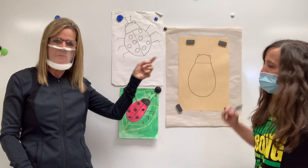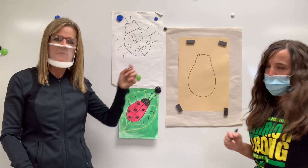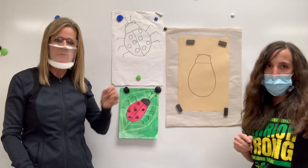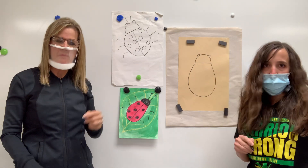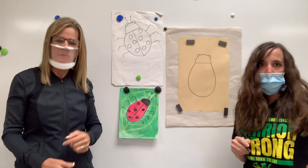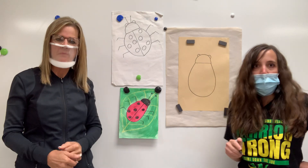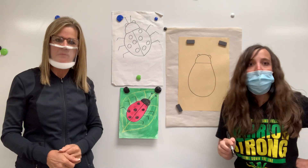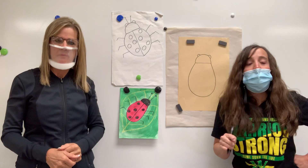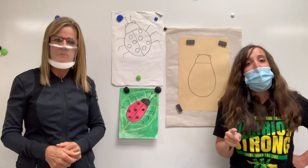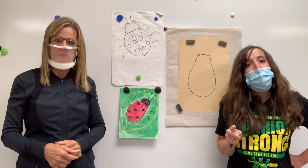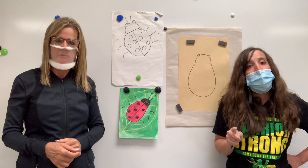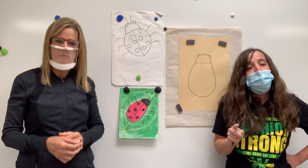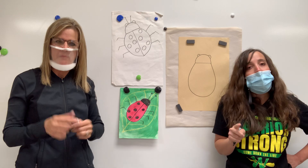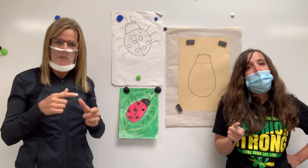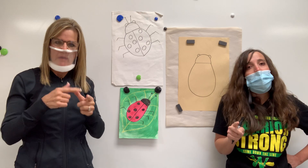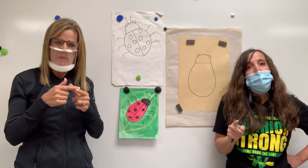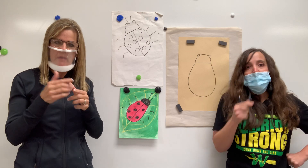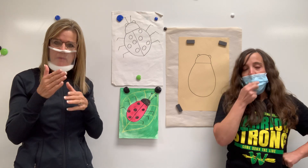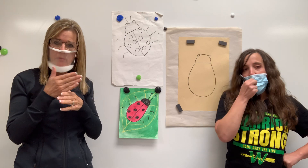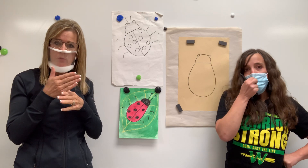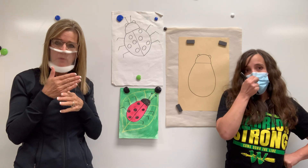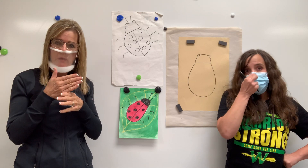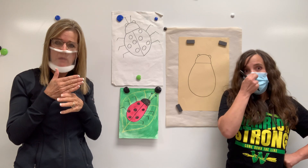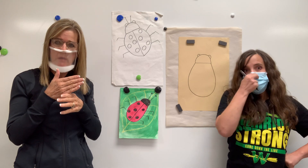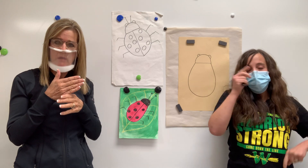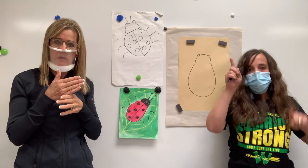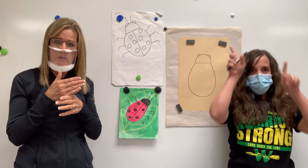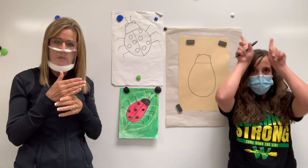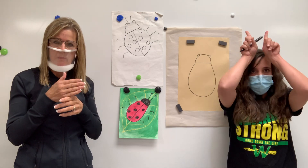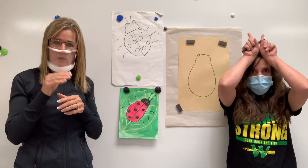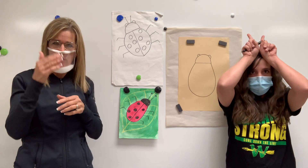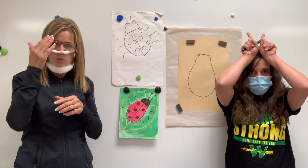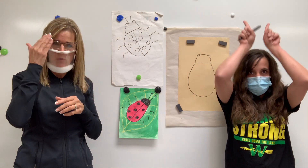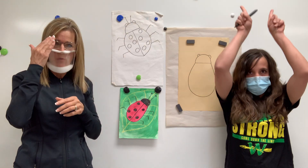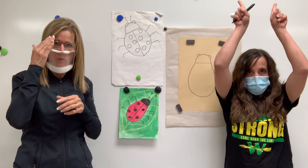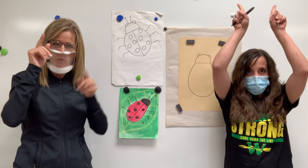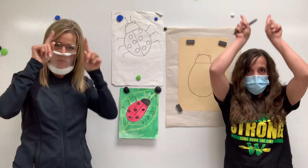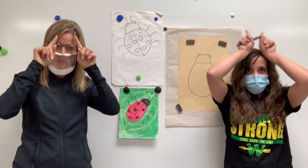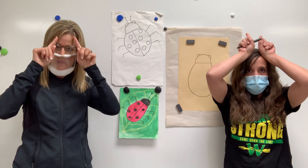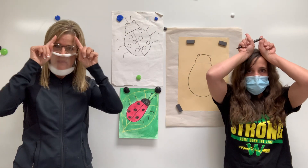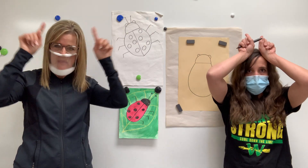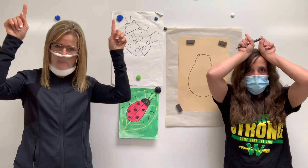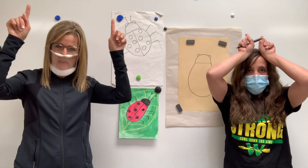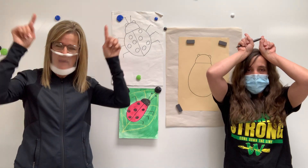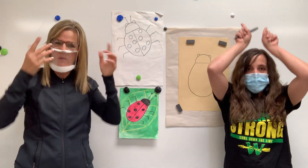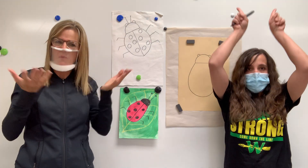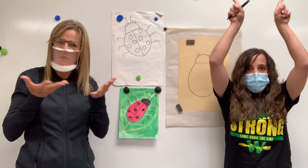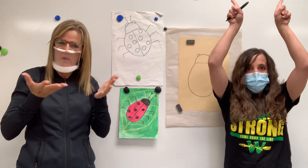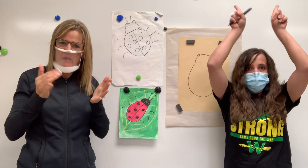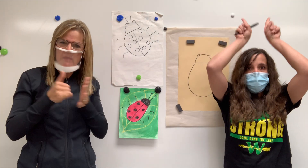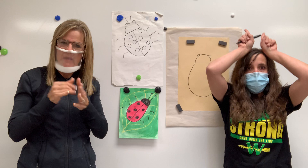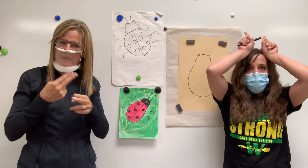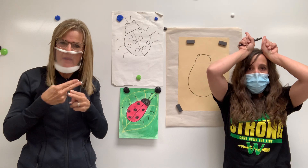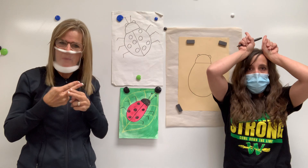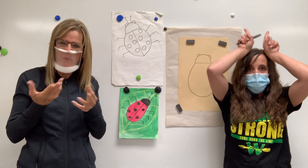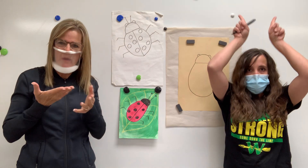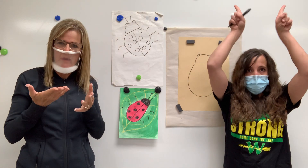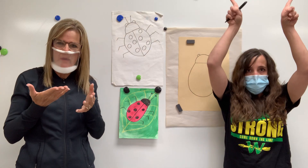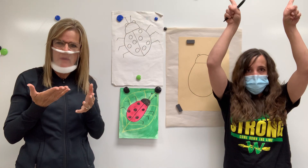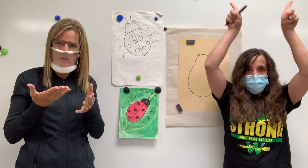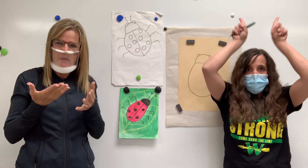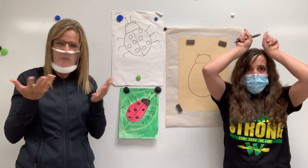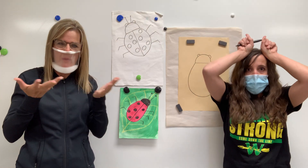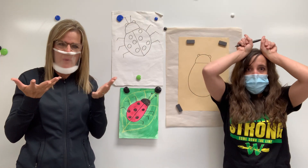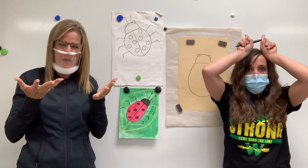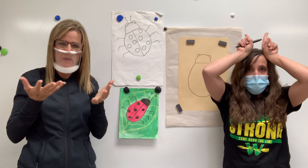eyeball. And then in between, I bet you guys know what those things sticking out of its head are. In between, we're gonna make